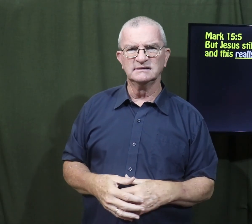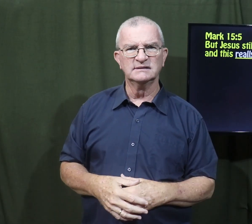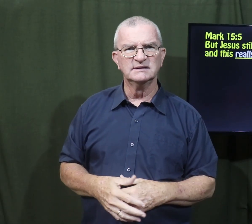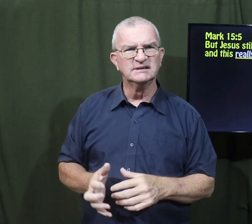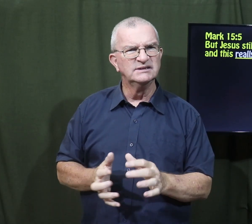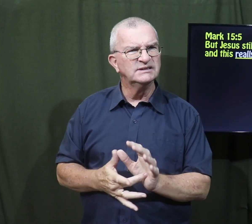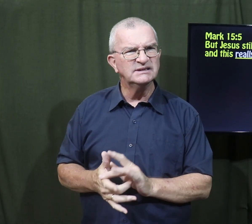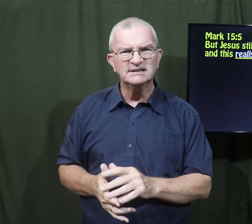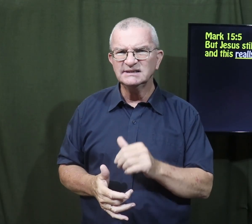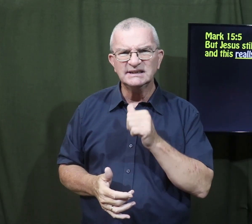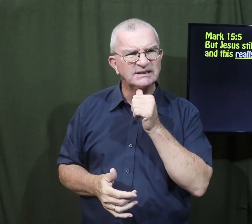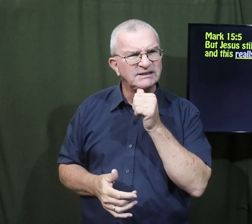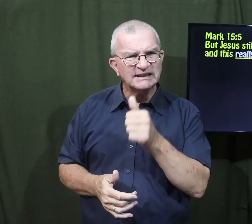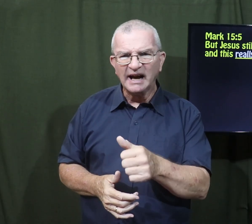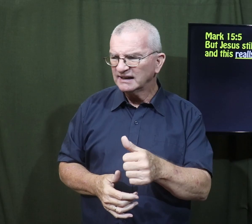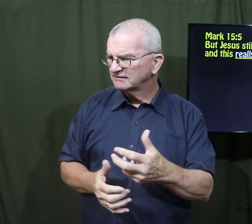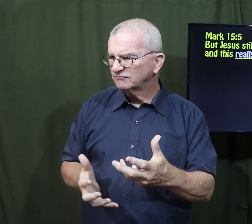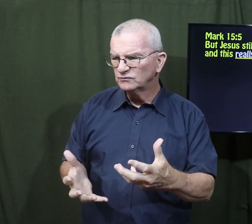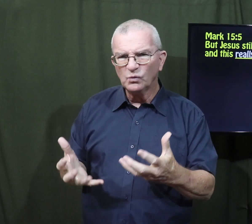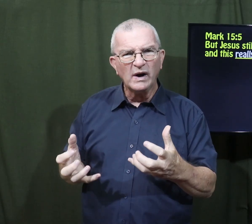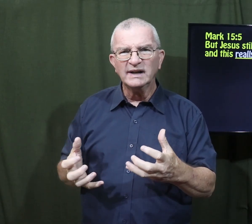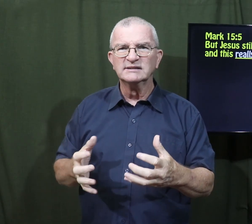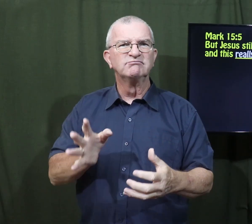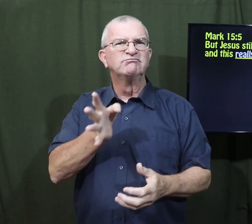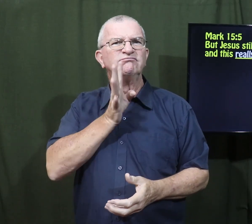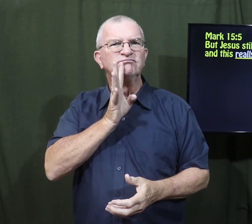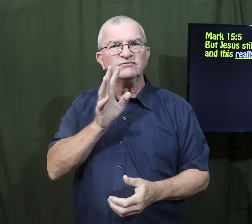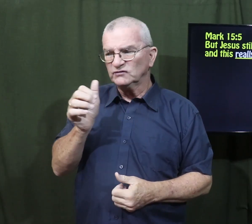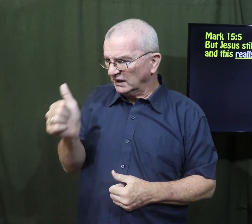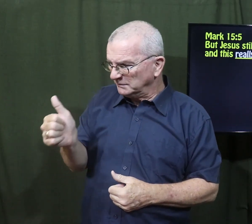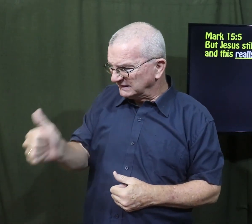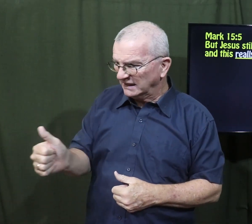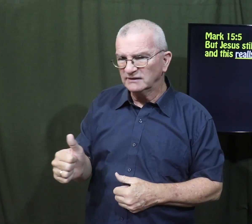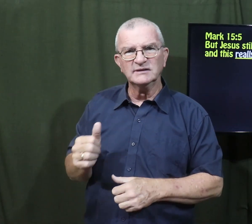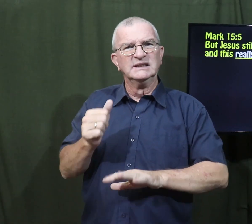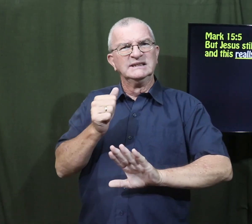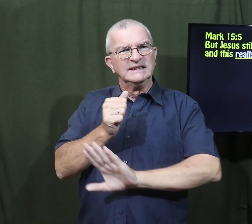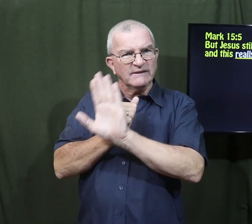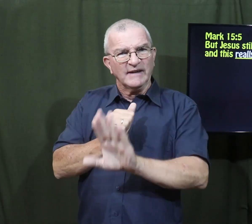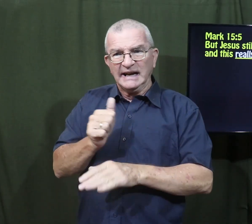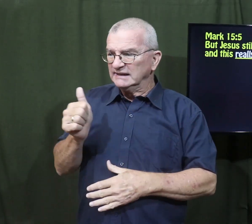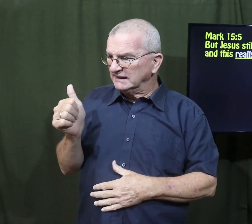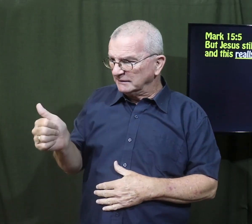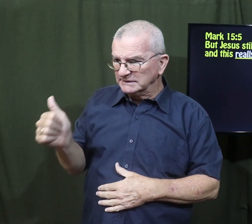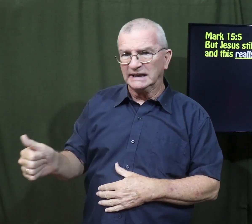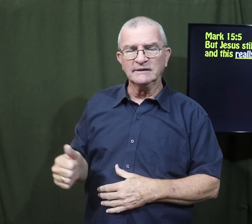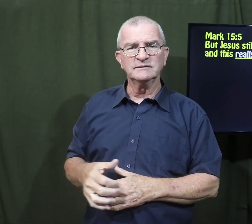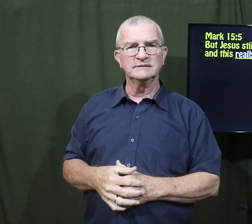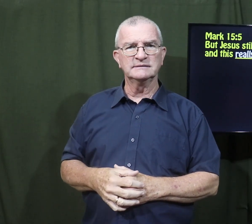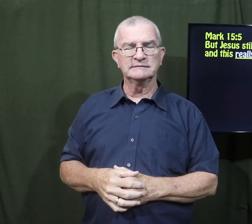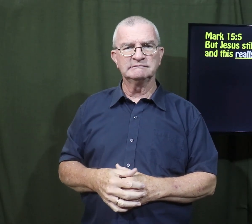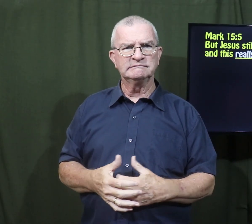He was shocked. Jesus didn't say anything for himself to defend